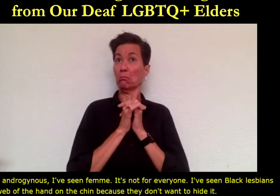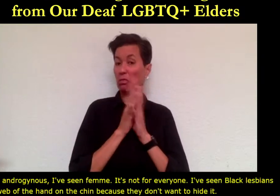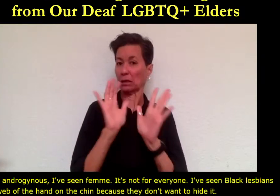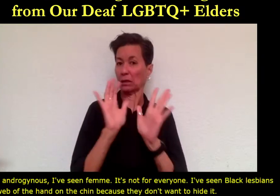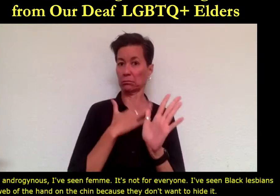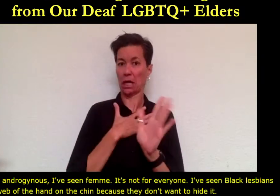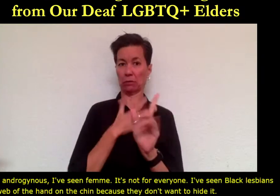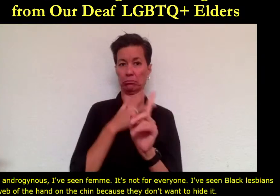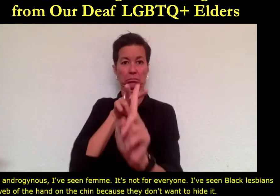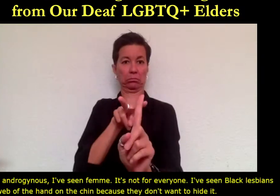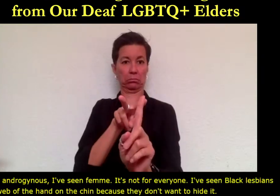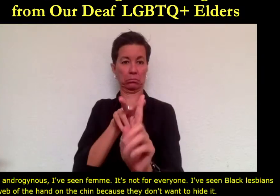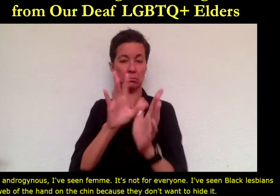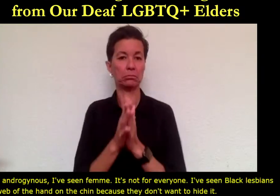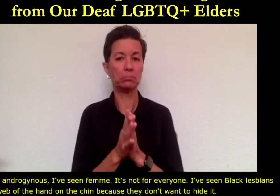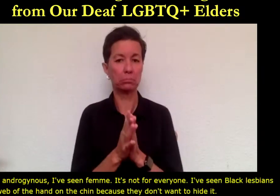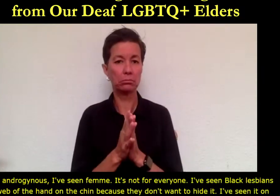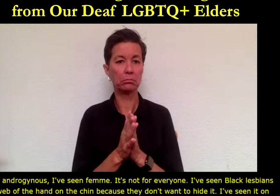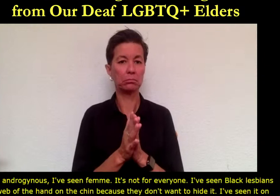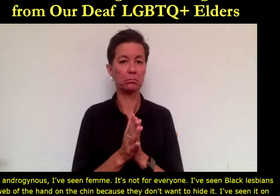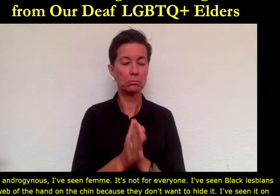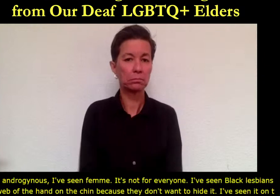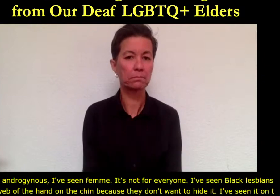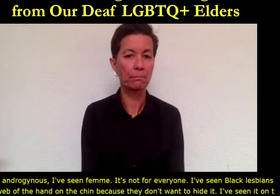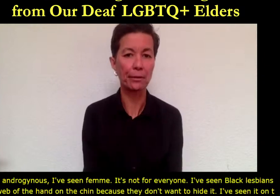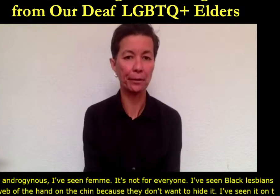fingerspelled g-a-y that's my perspective